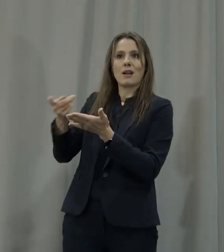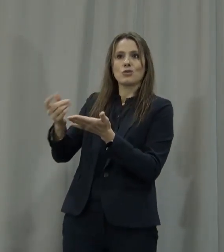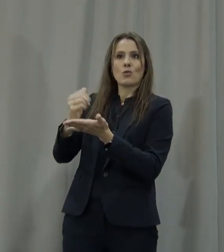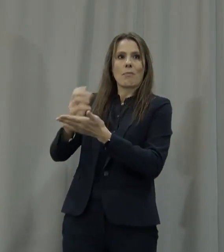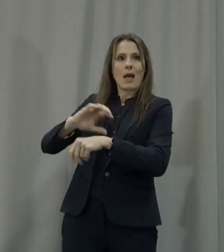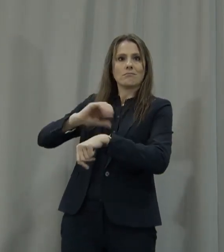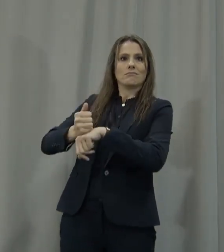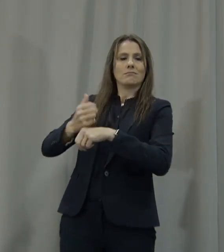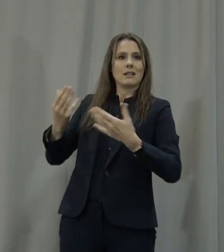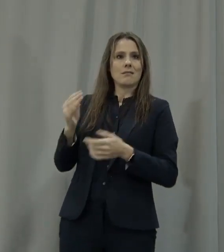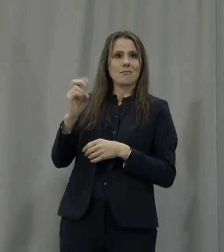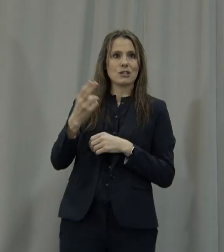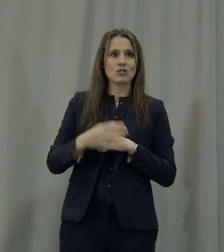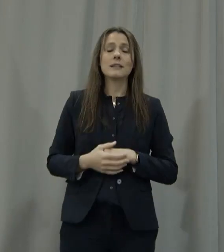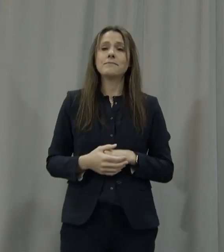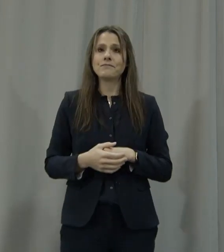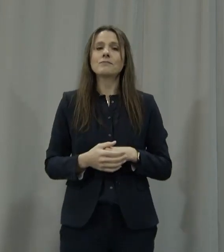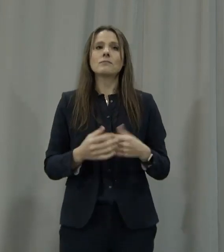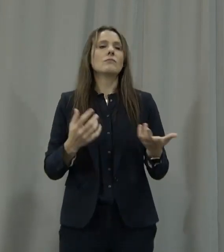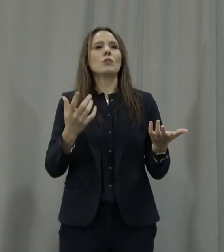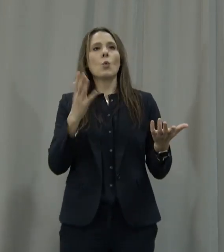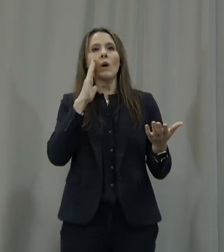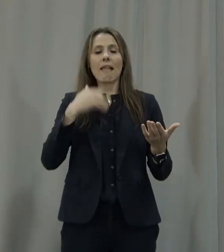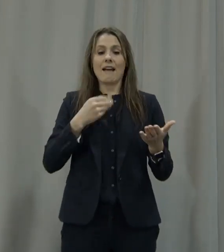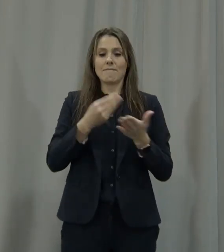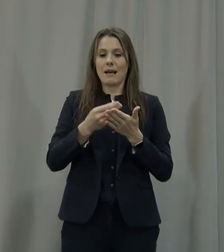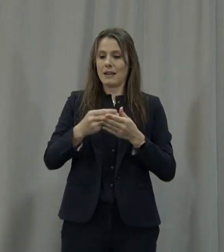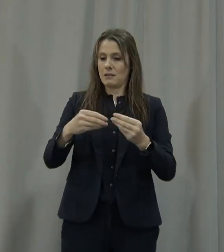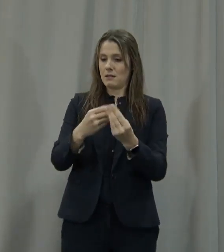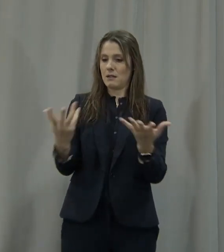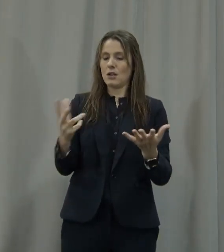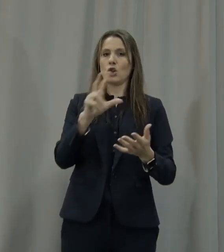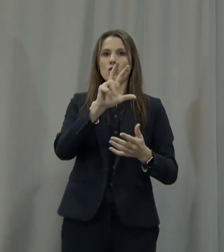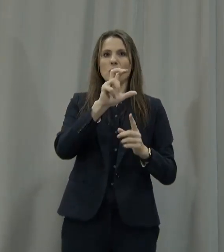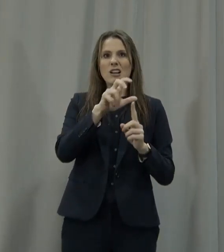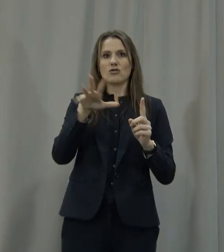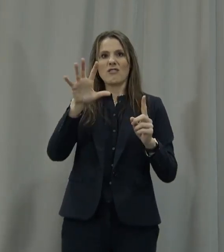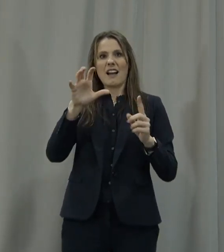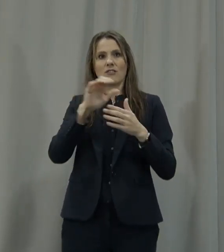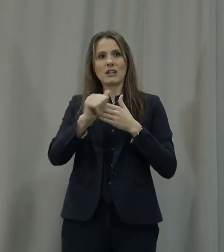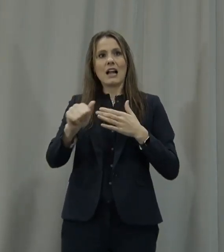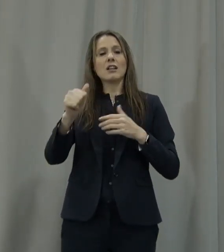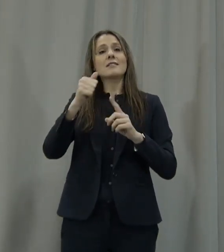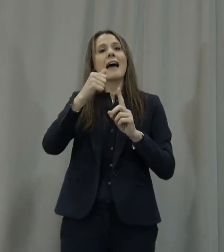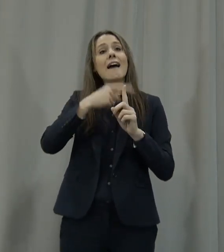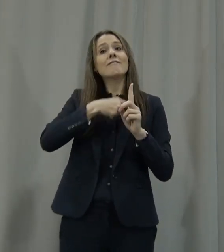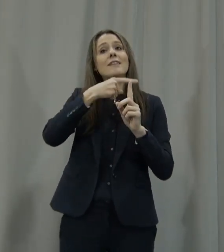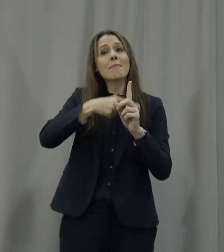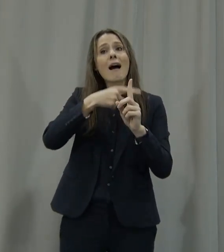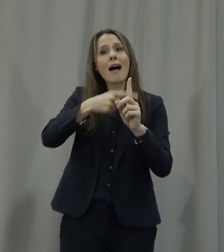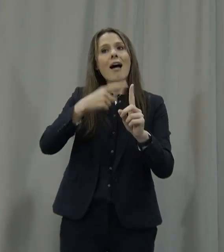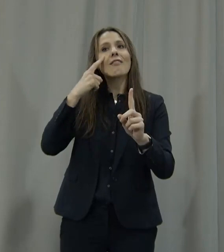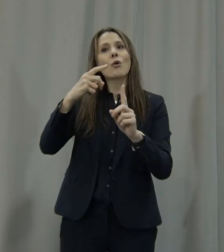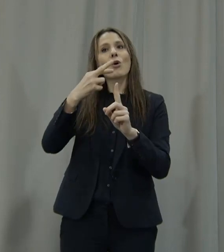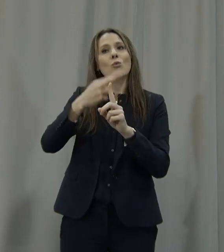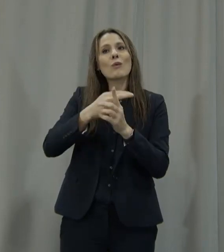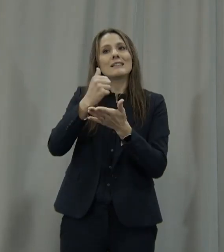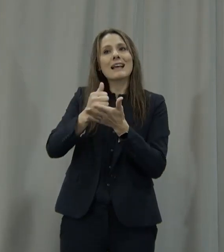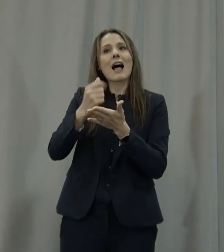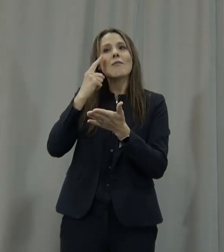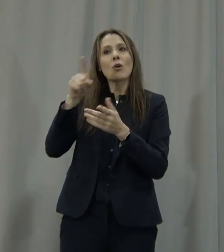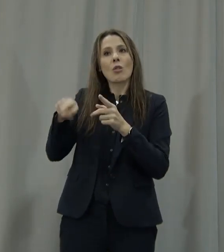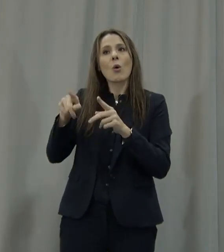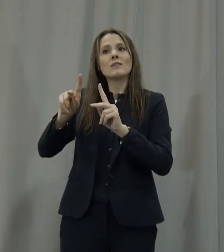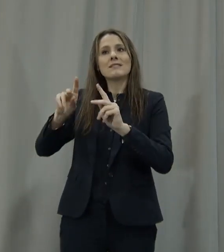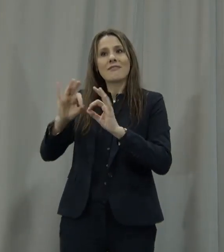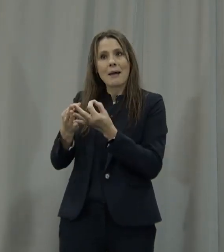their refugee settlement agencies to provide between $300 and $500 per month in rental assistance to eligible